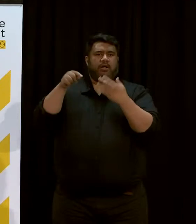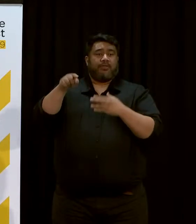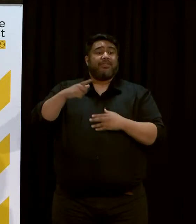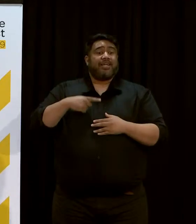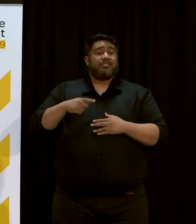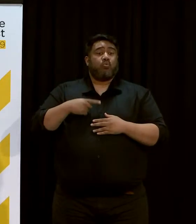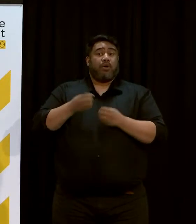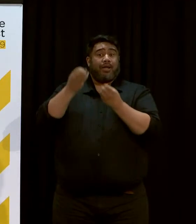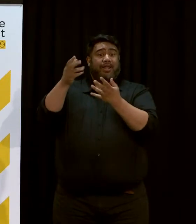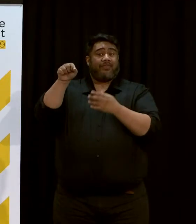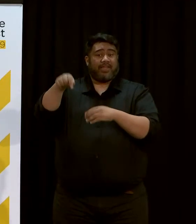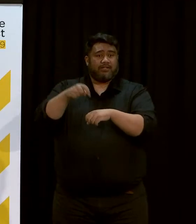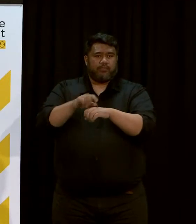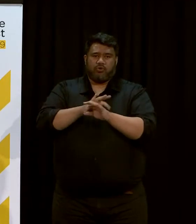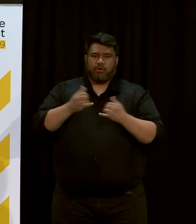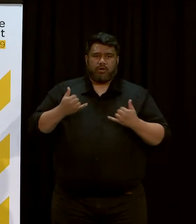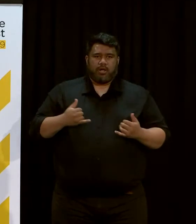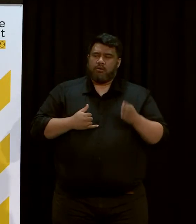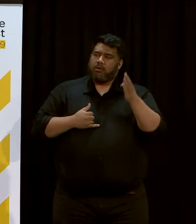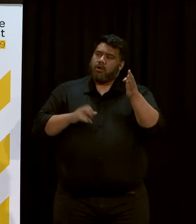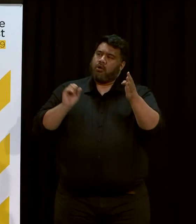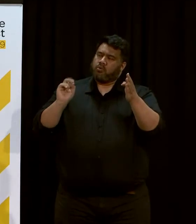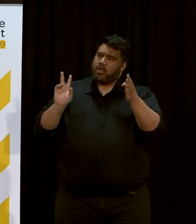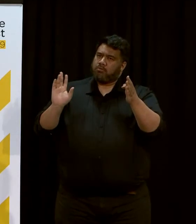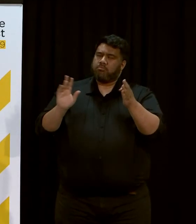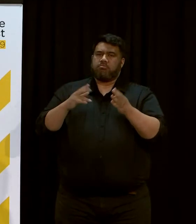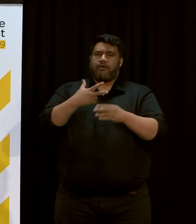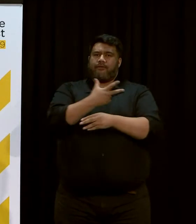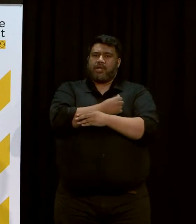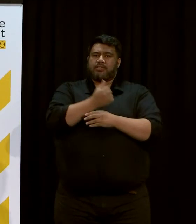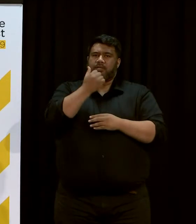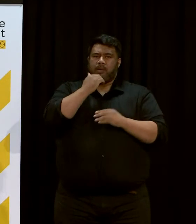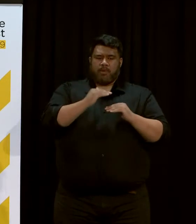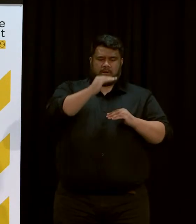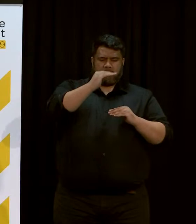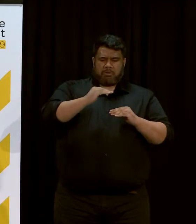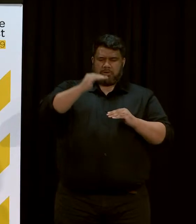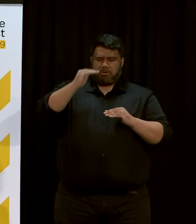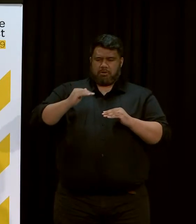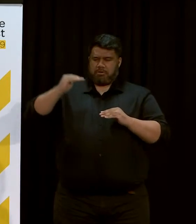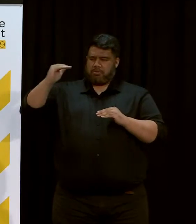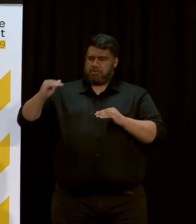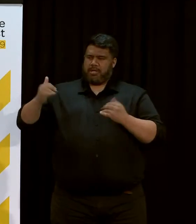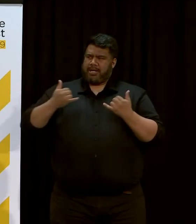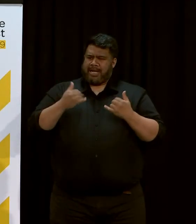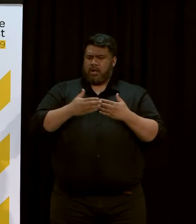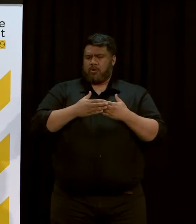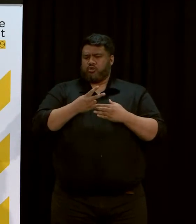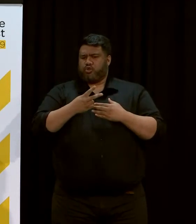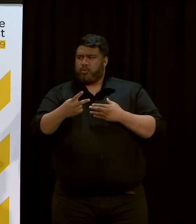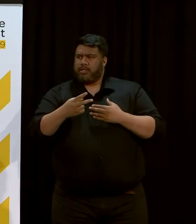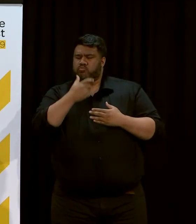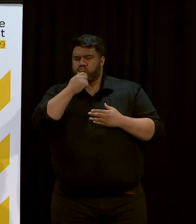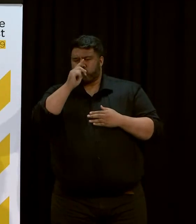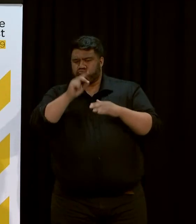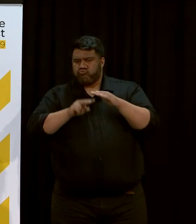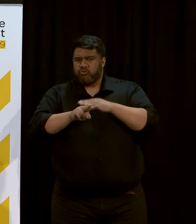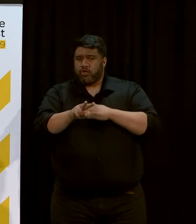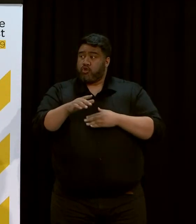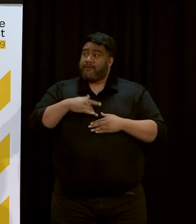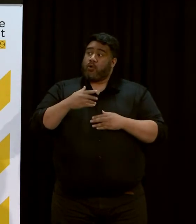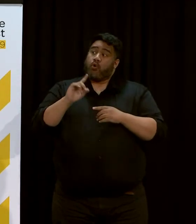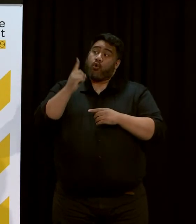we'll be releasing that on Friday. What you know of the vaccine numbers now and how they're likely to roll out over the coming couple of weeks, do you expect that Auckland will move down to